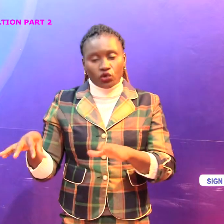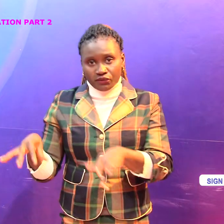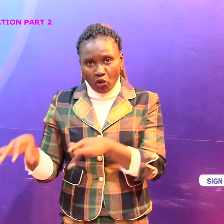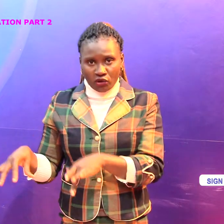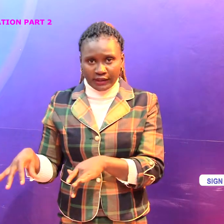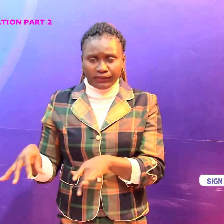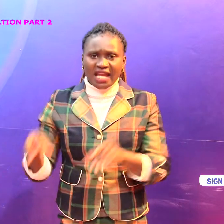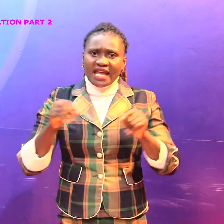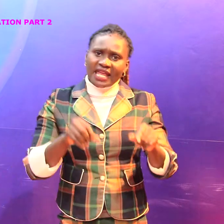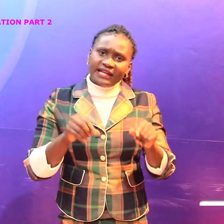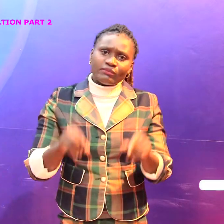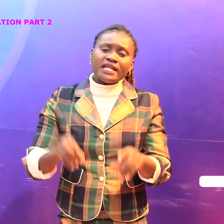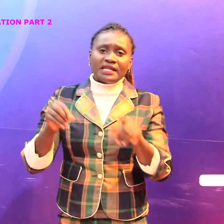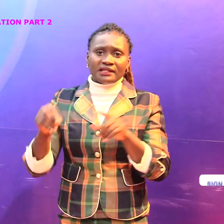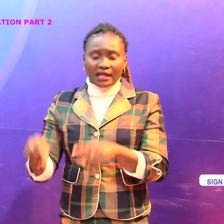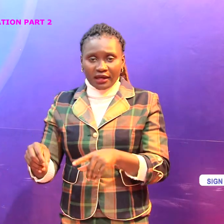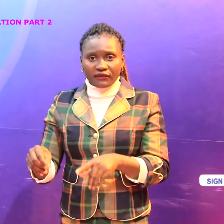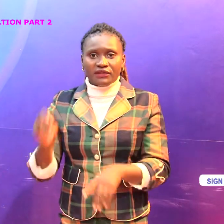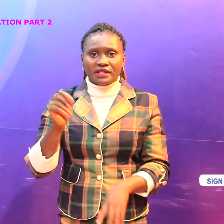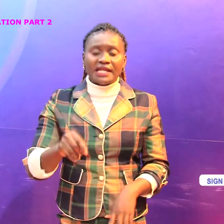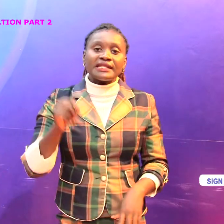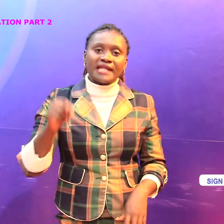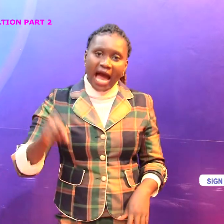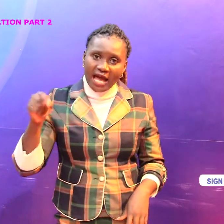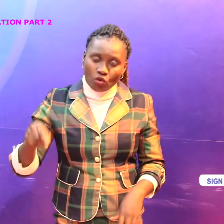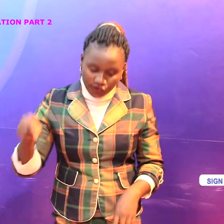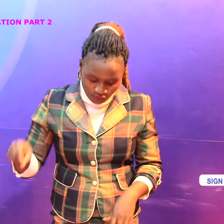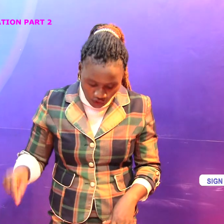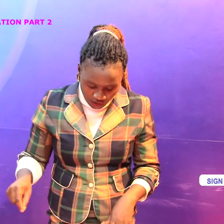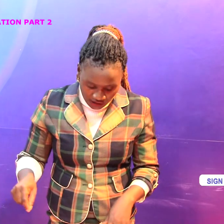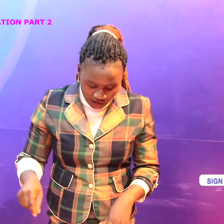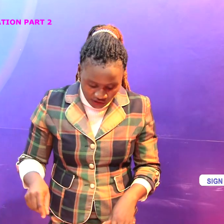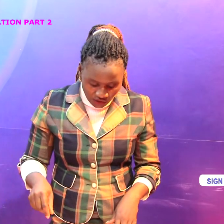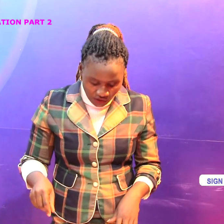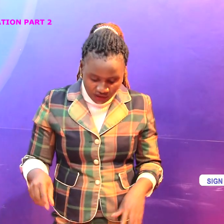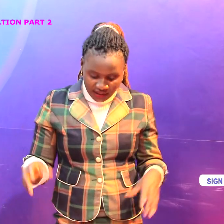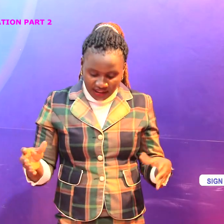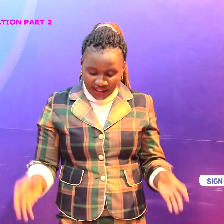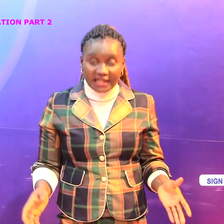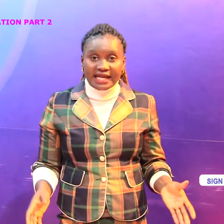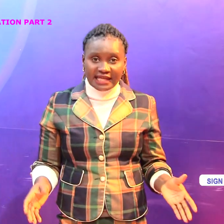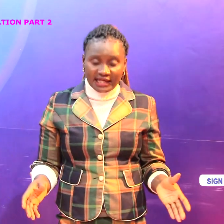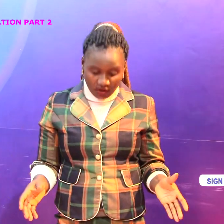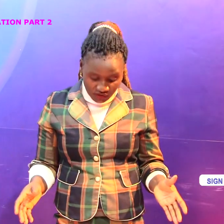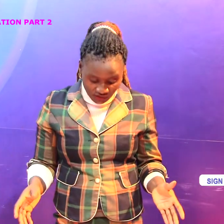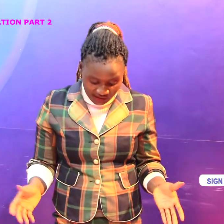was born. He has been the chief since I was born. So in Kenya Sign Language, we say